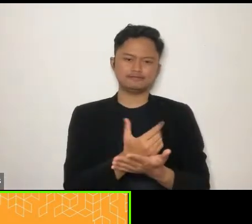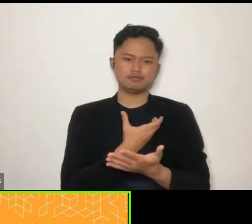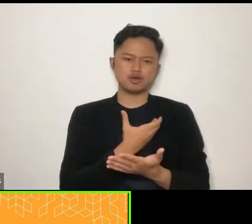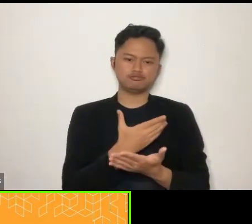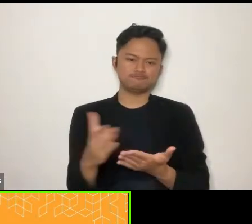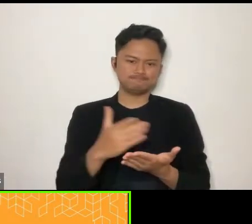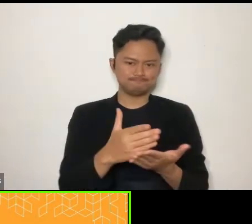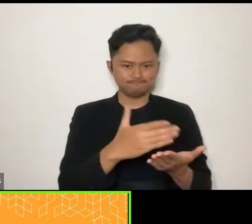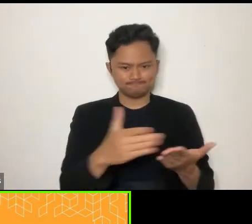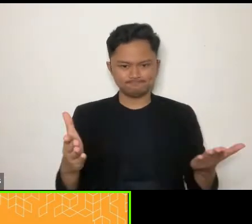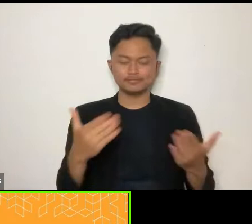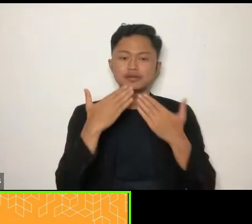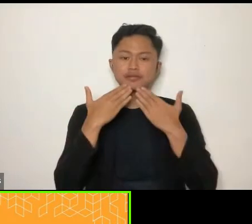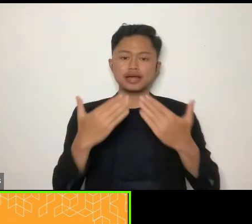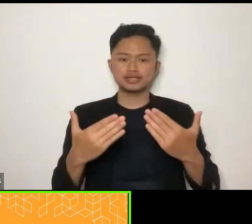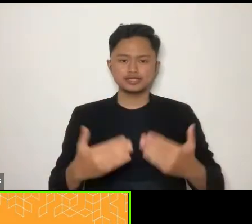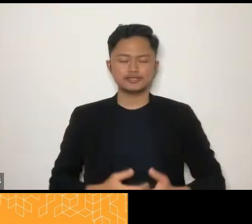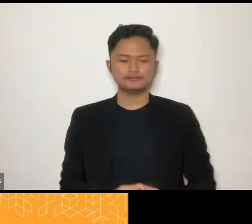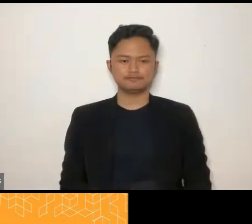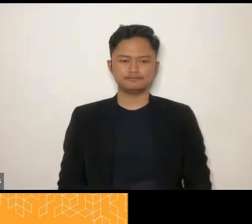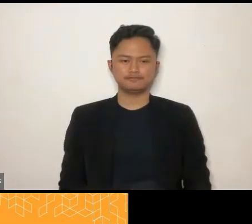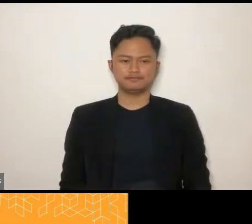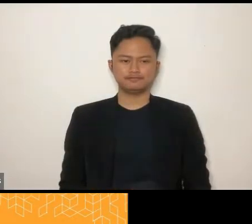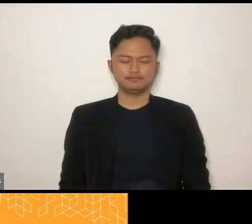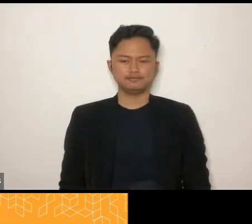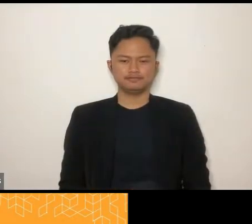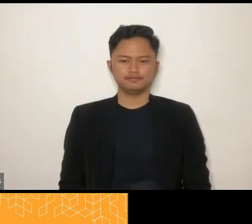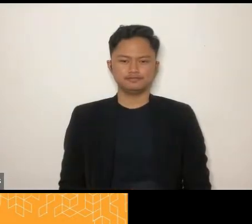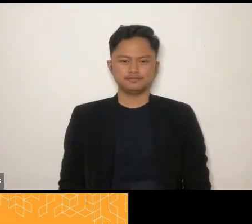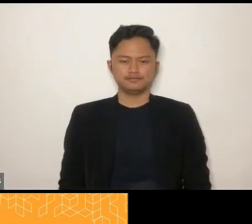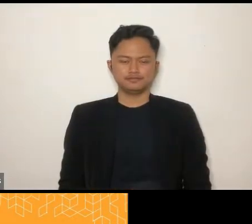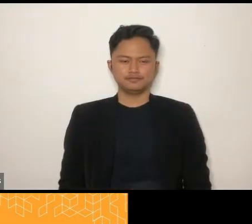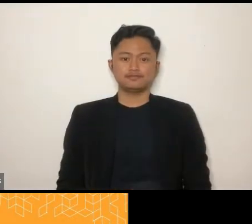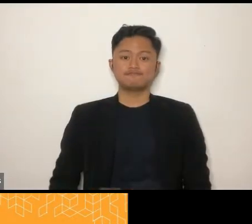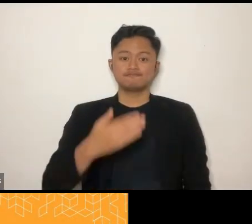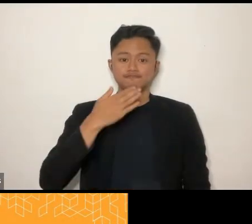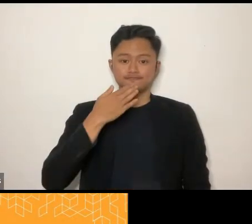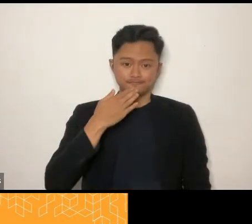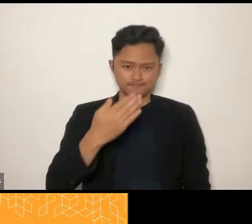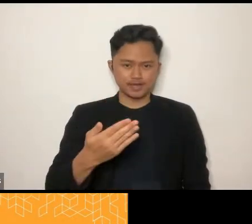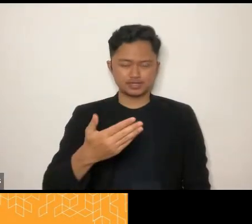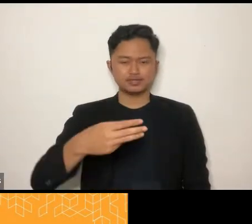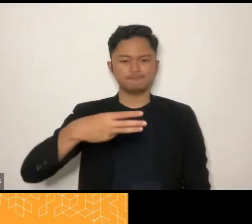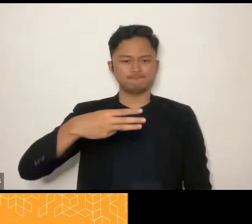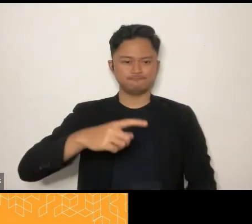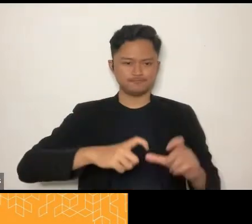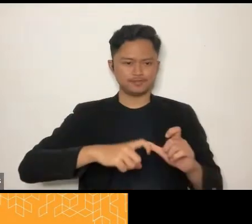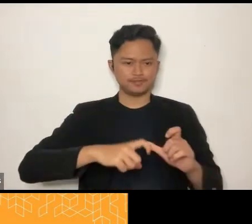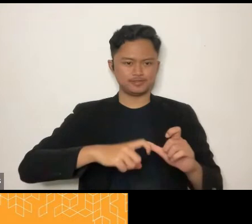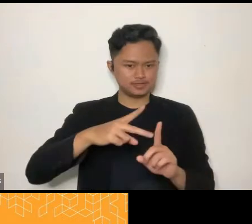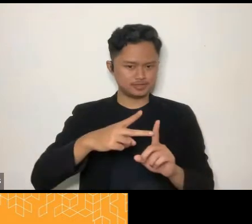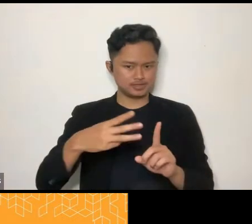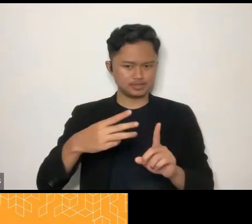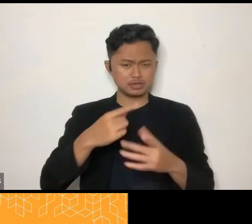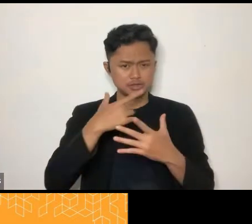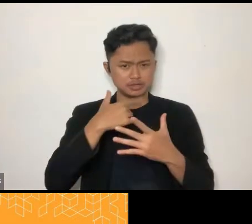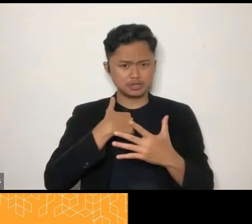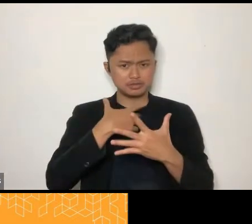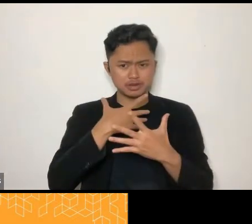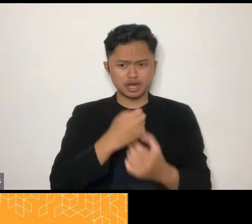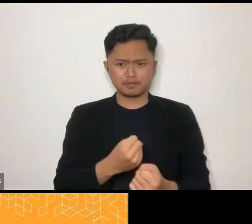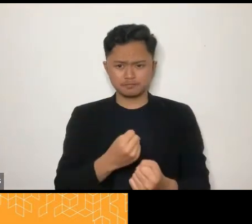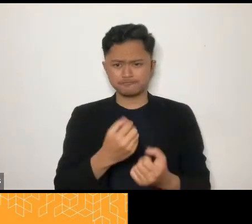stress. Thank you. Okay, thank you, Ka Esther, and I hope Nick, is